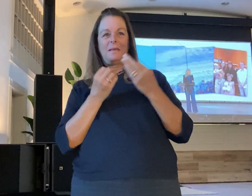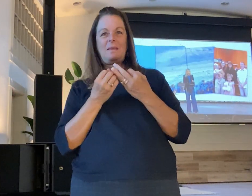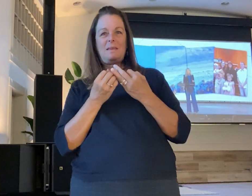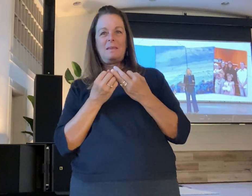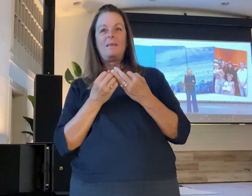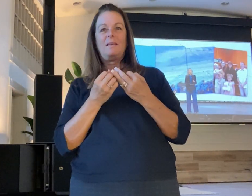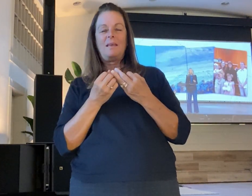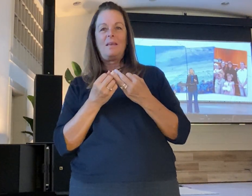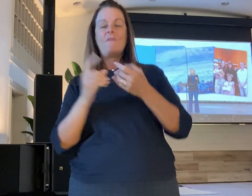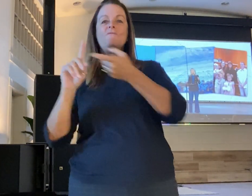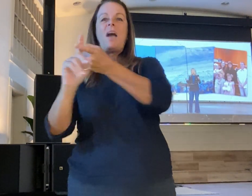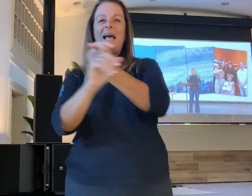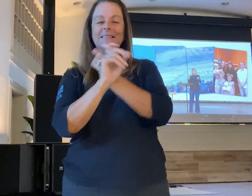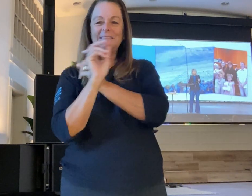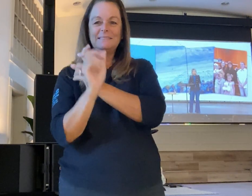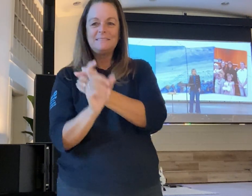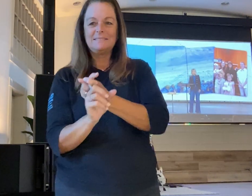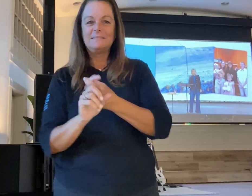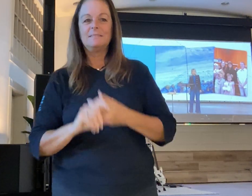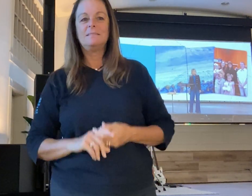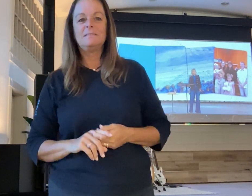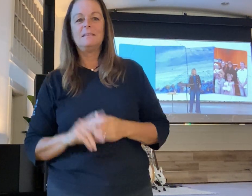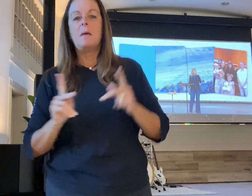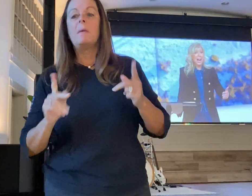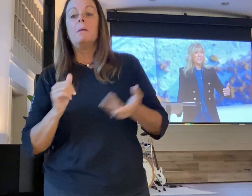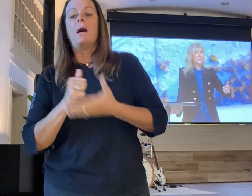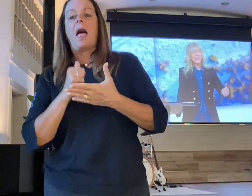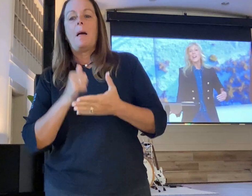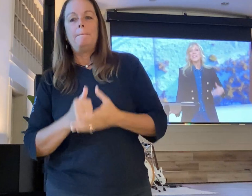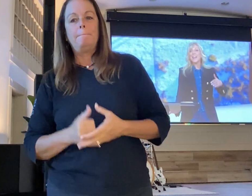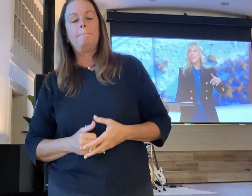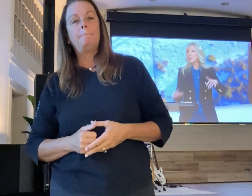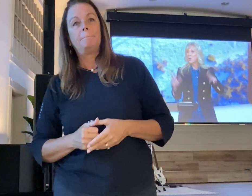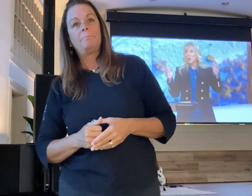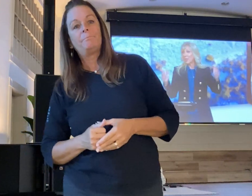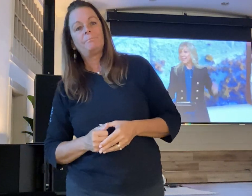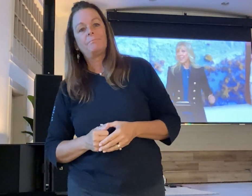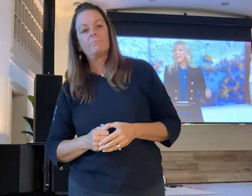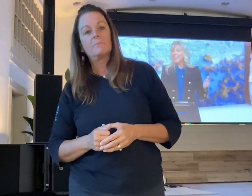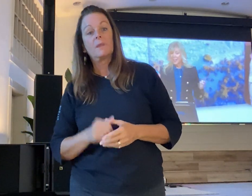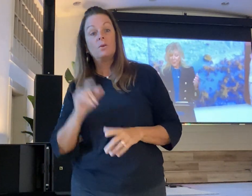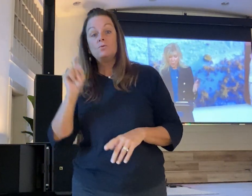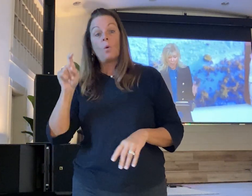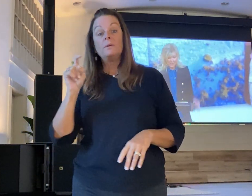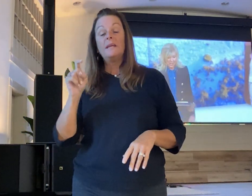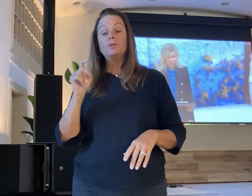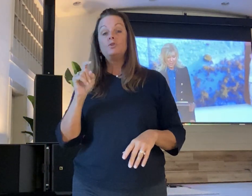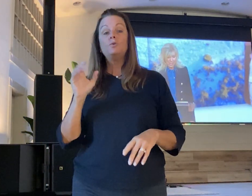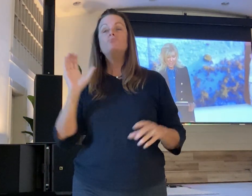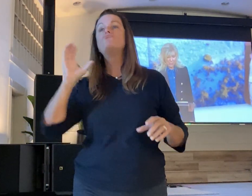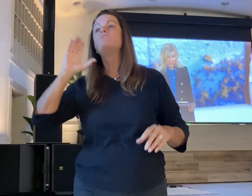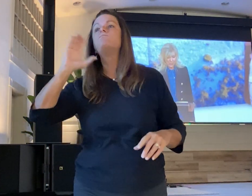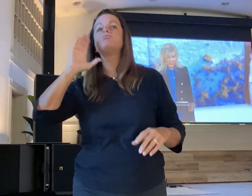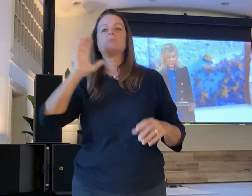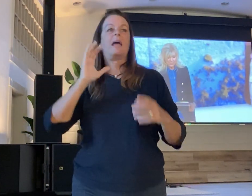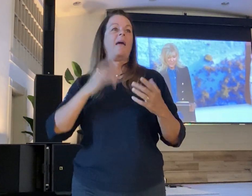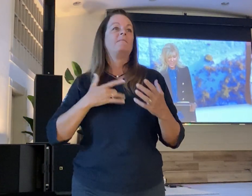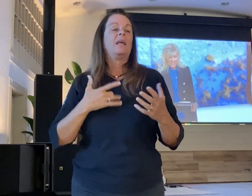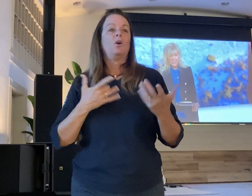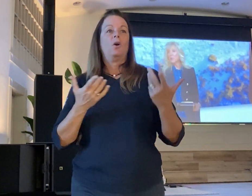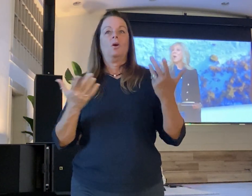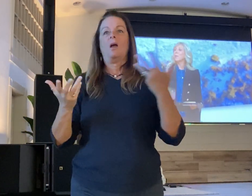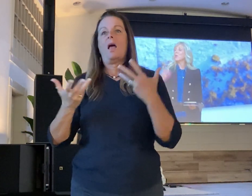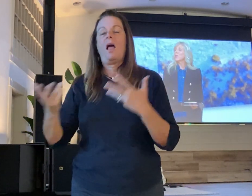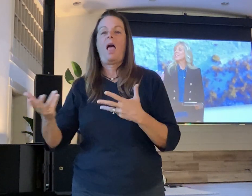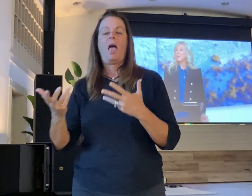changed because of somebody that stepped up in the community. They didn't have to Google anything. They were right there in their